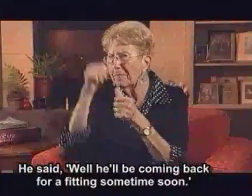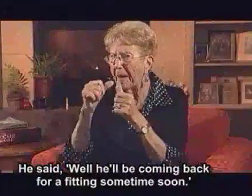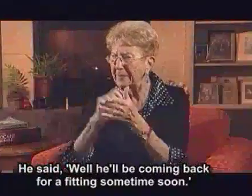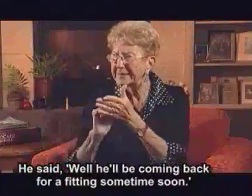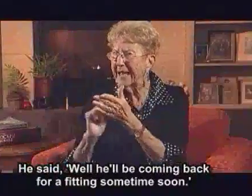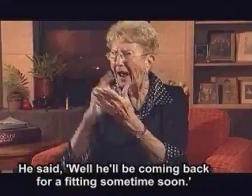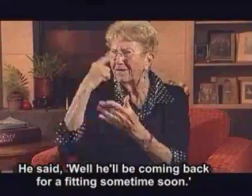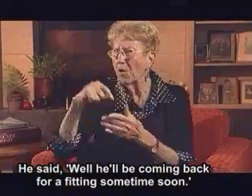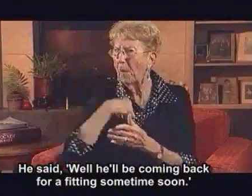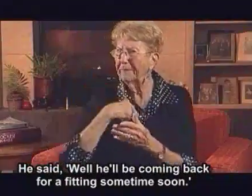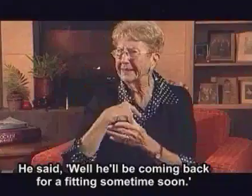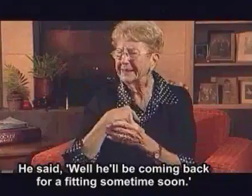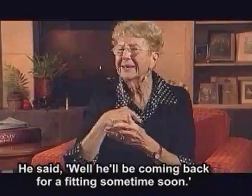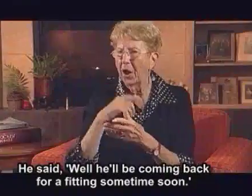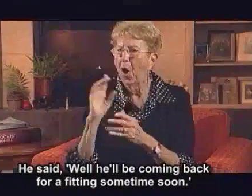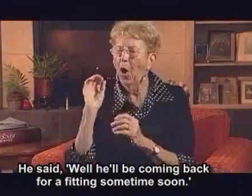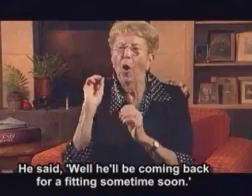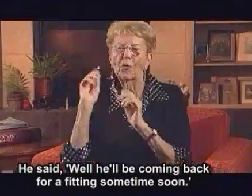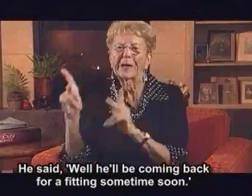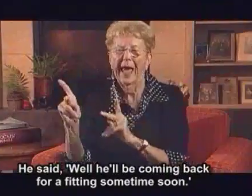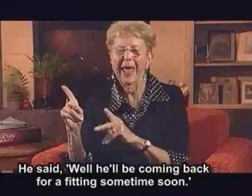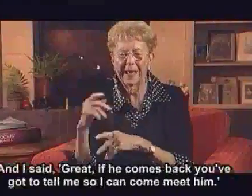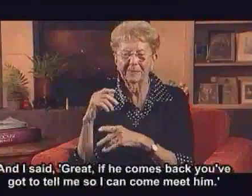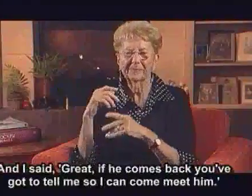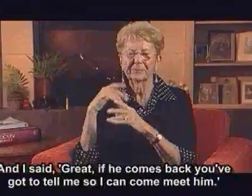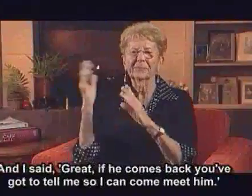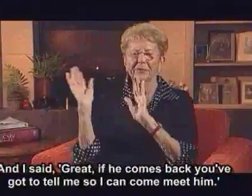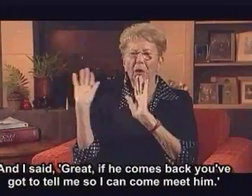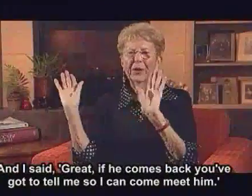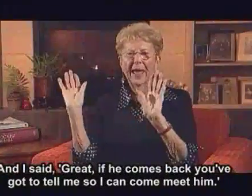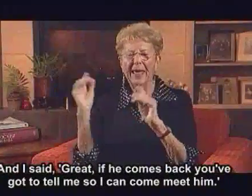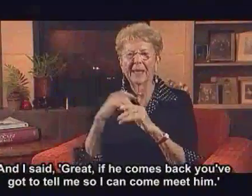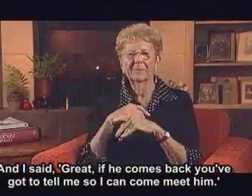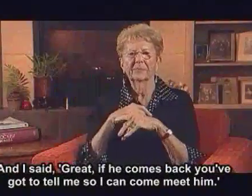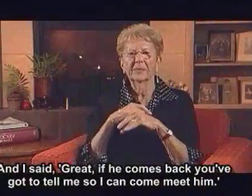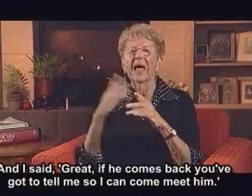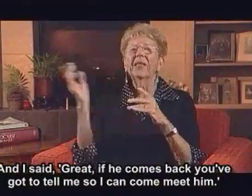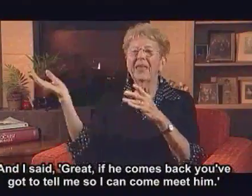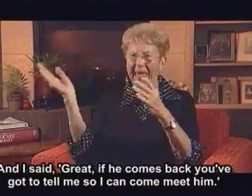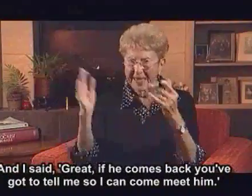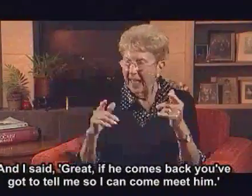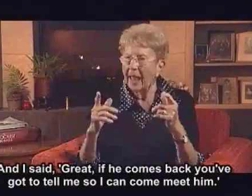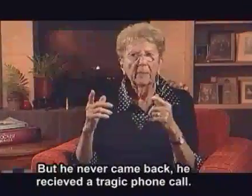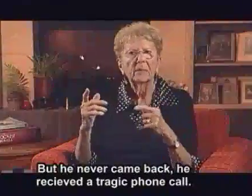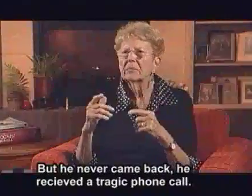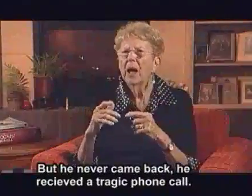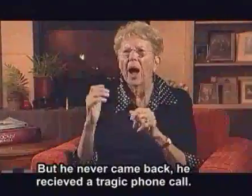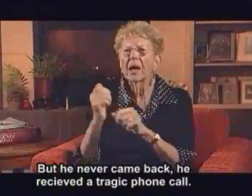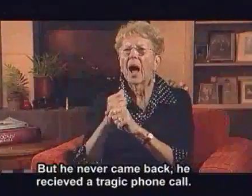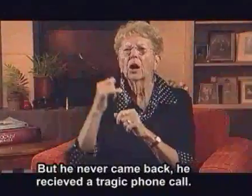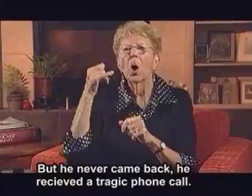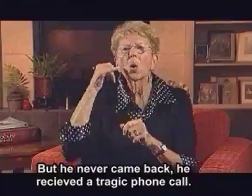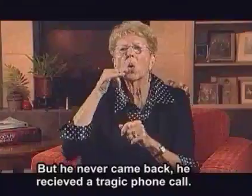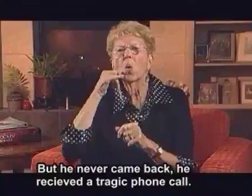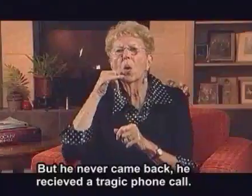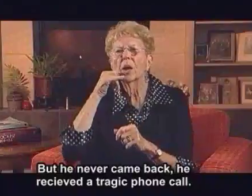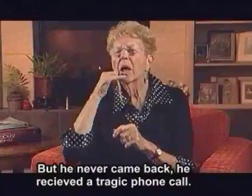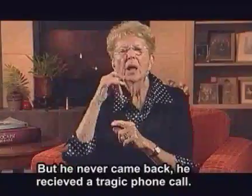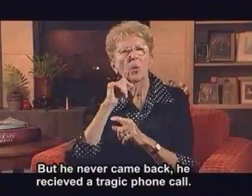He said, "Well, he'll be coming back for a fitting sometime soon." And I said, "Great, if he comes back, you've got to tell me so I can come meet him." But he